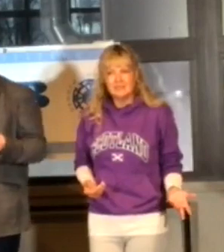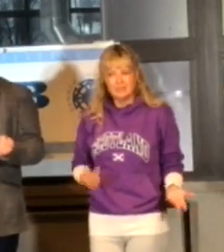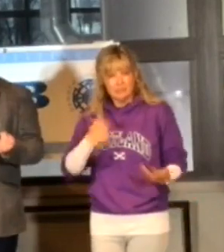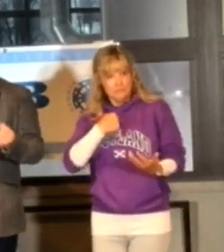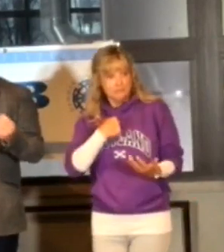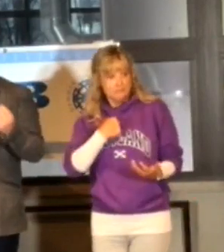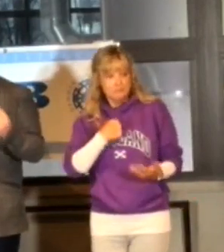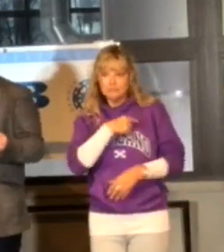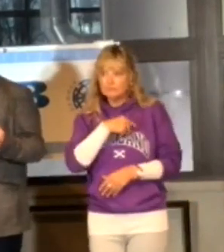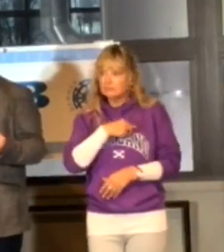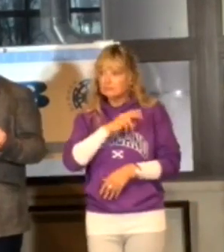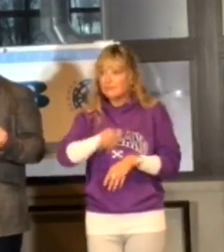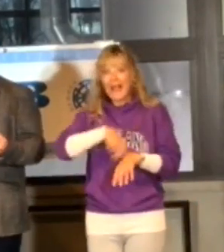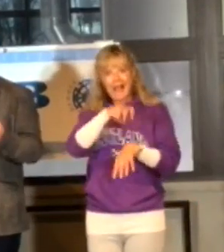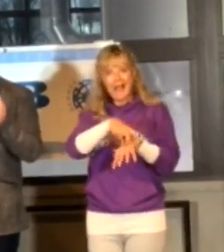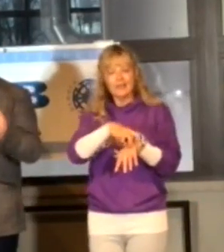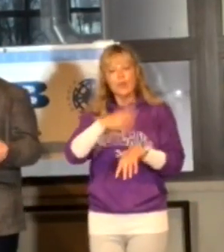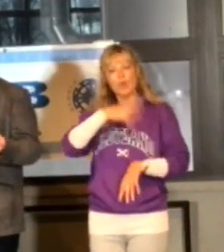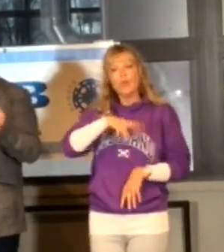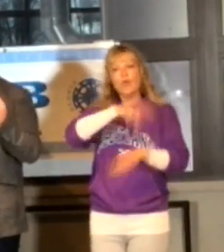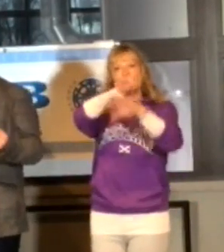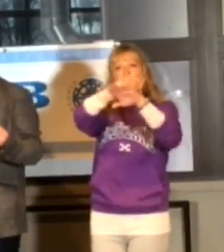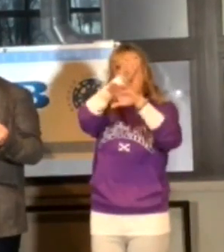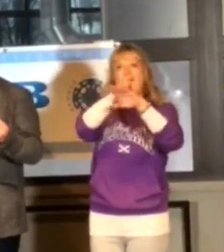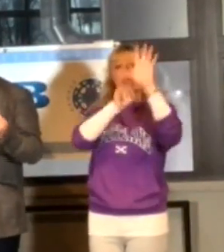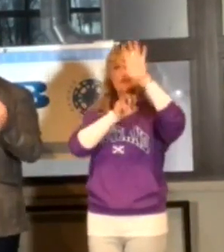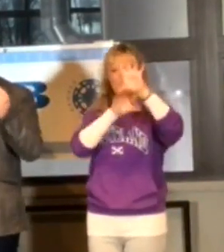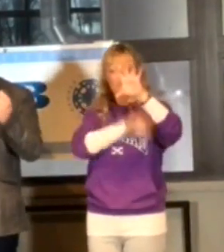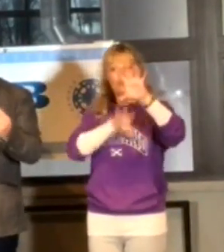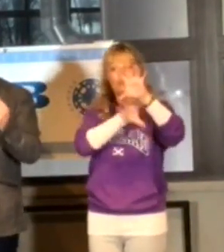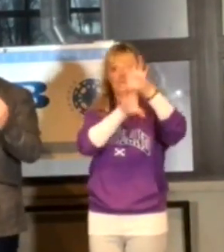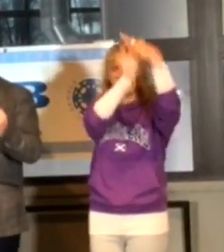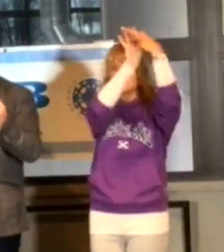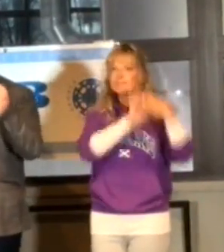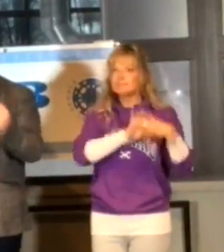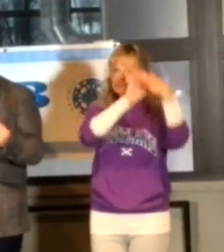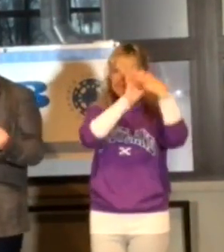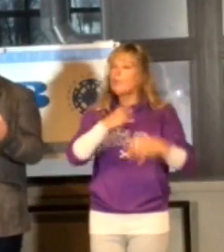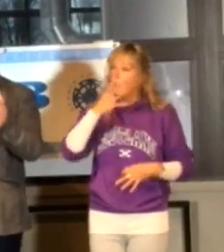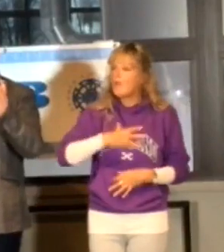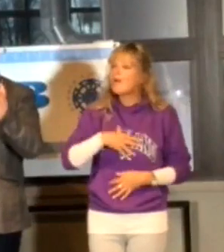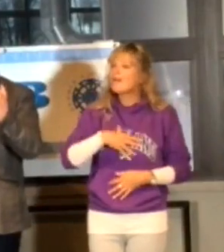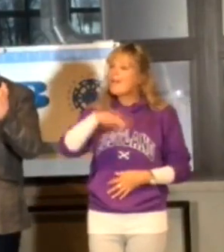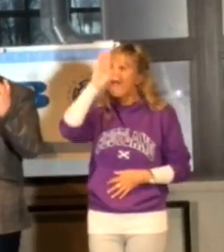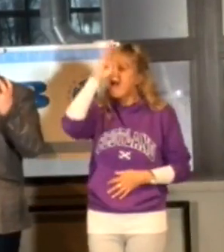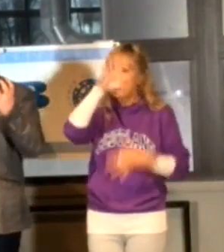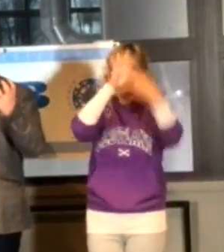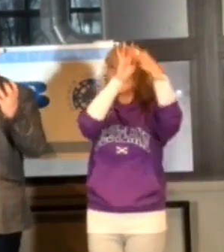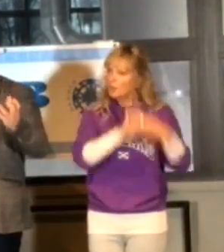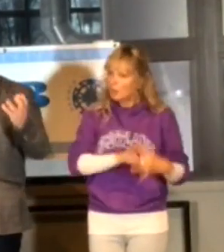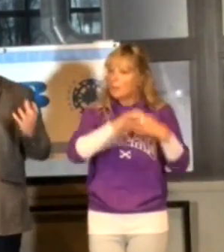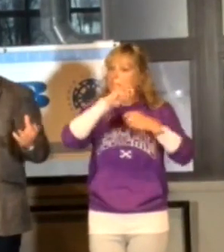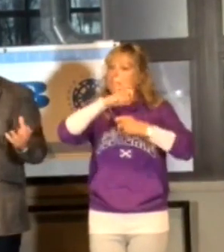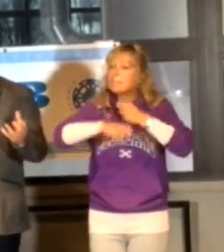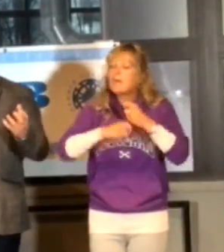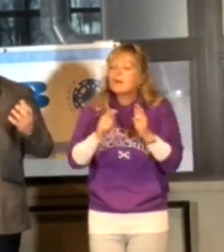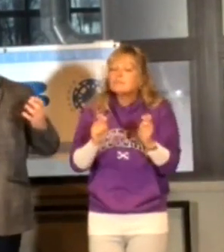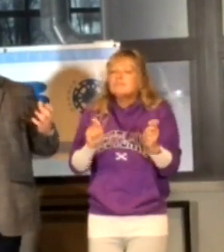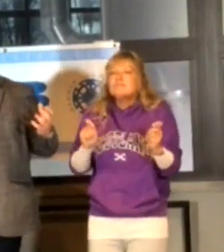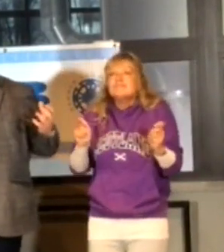to use Irish unity as a transformative process. We want to use Irish unity as a way